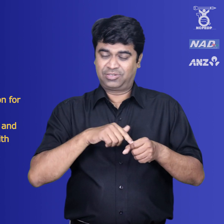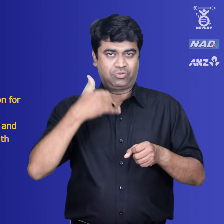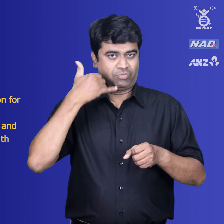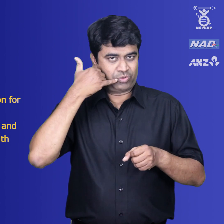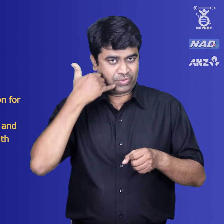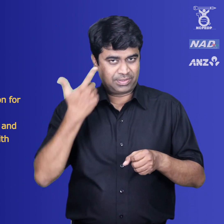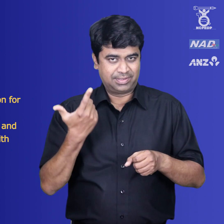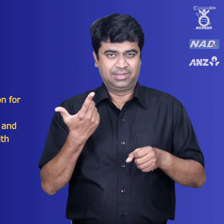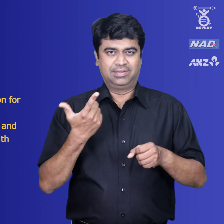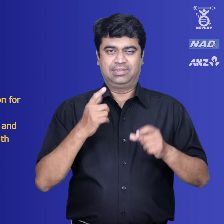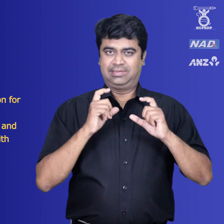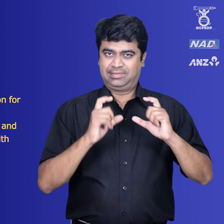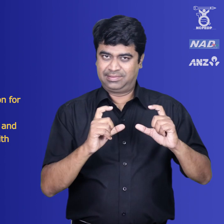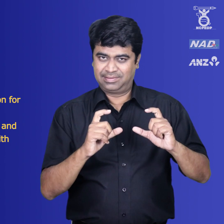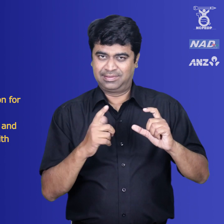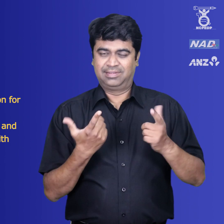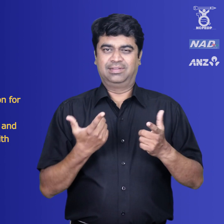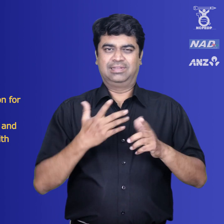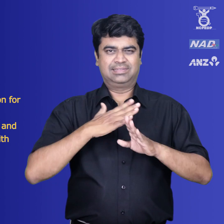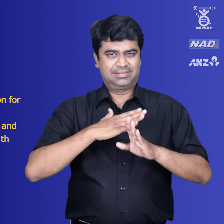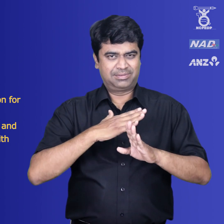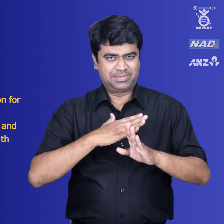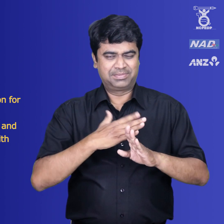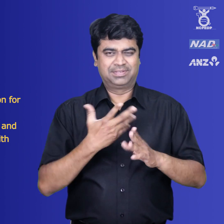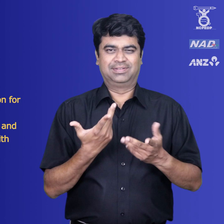protection, education, training,